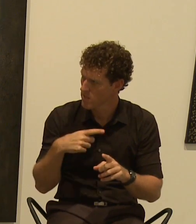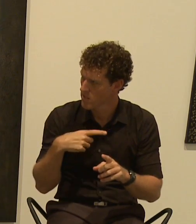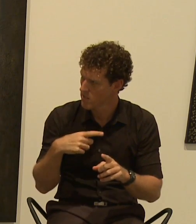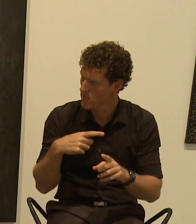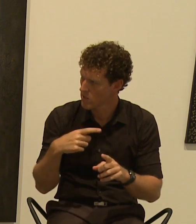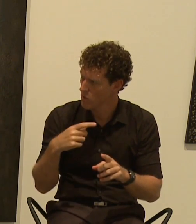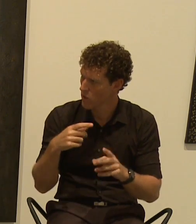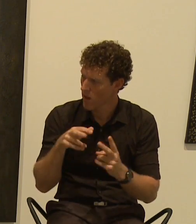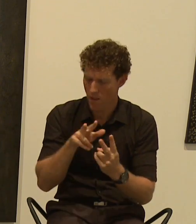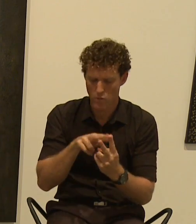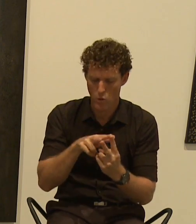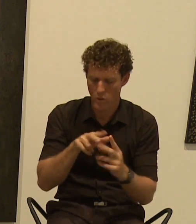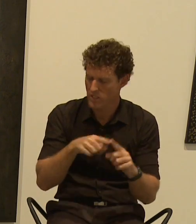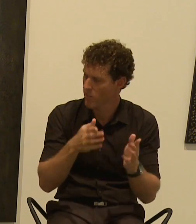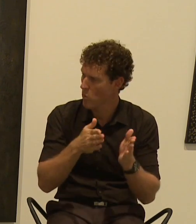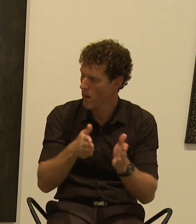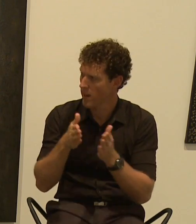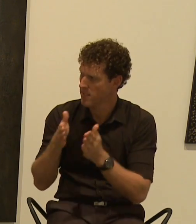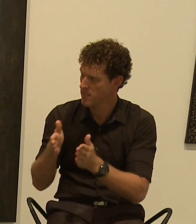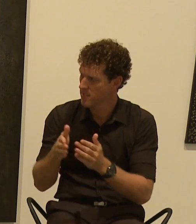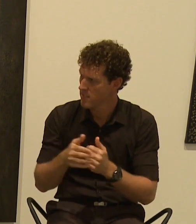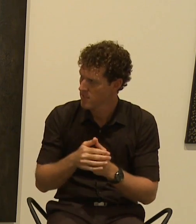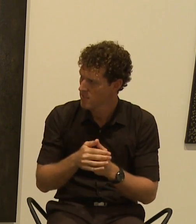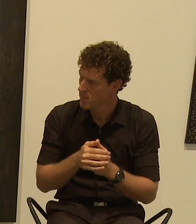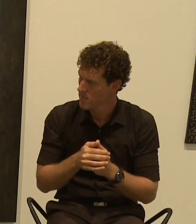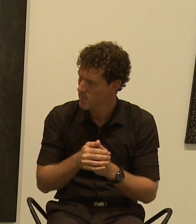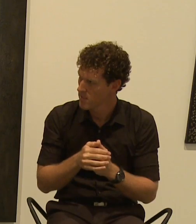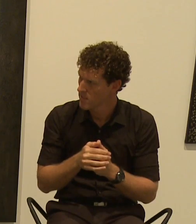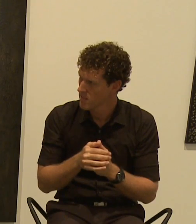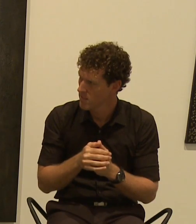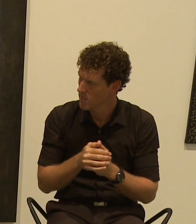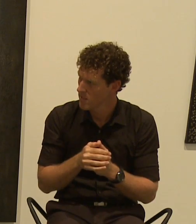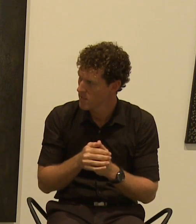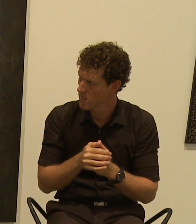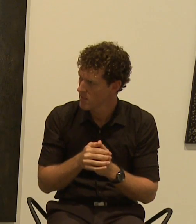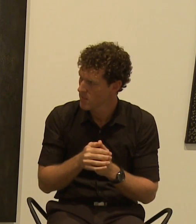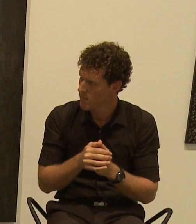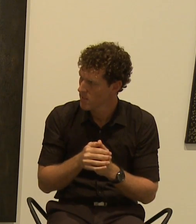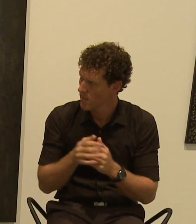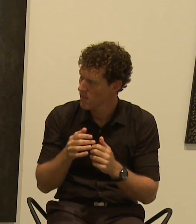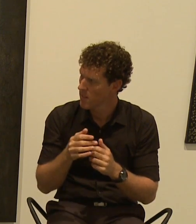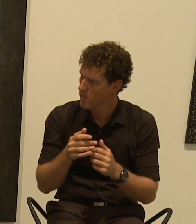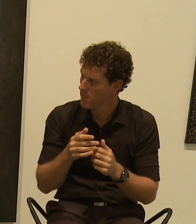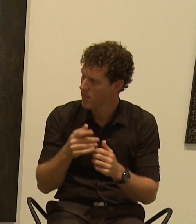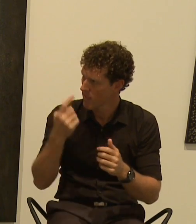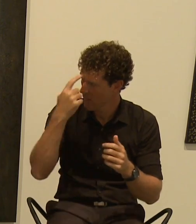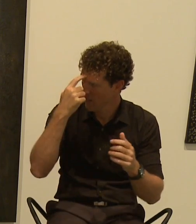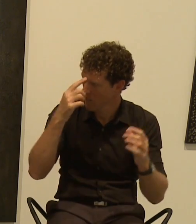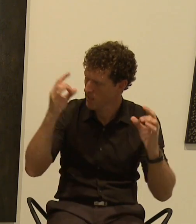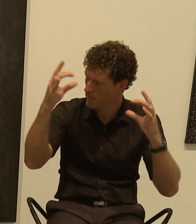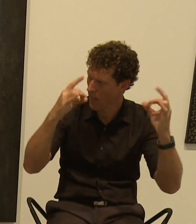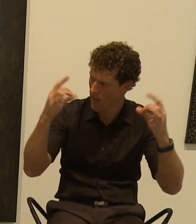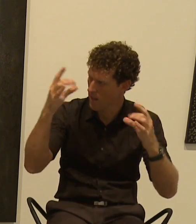different cultures engaging with that, with the stars and looking